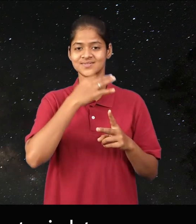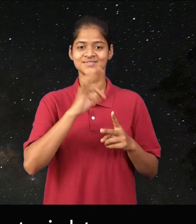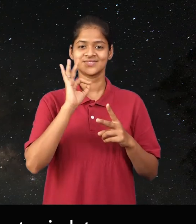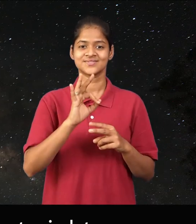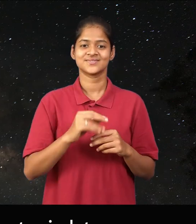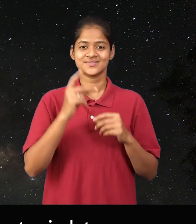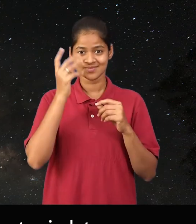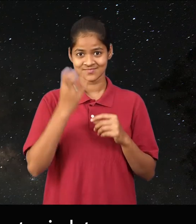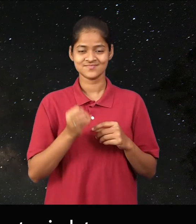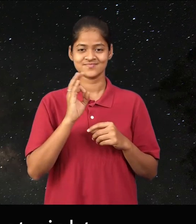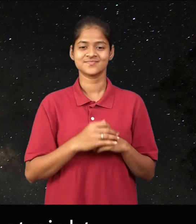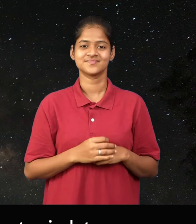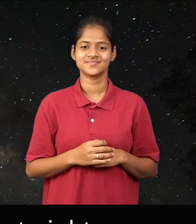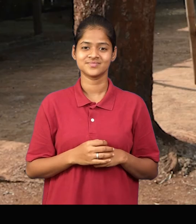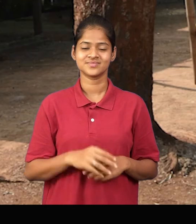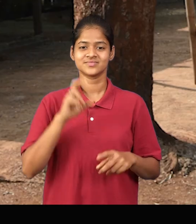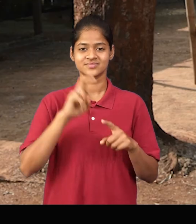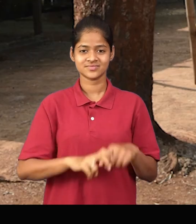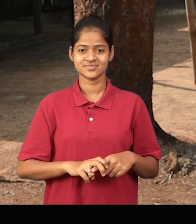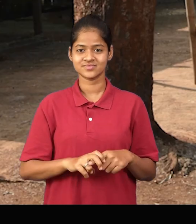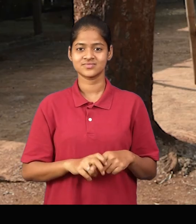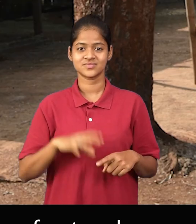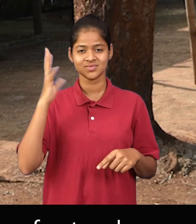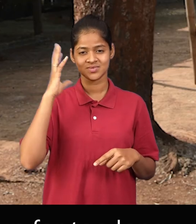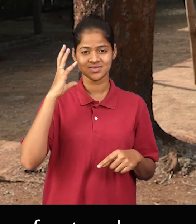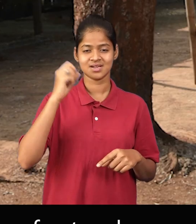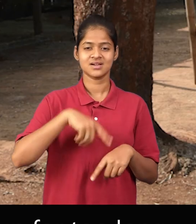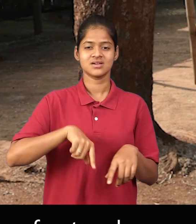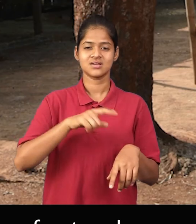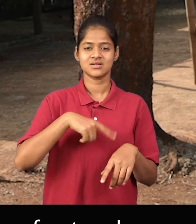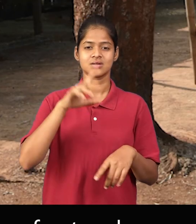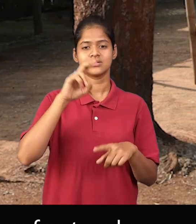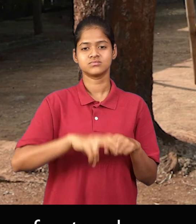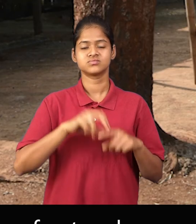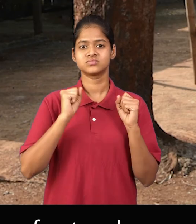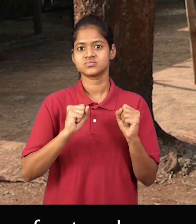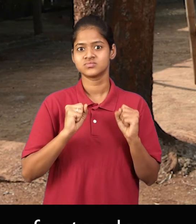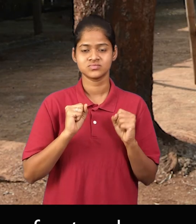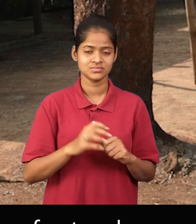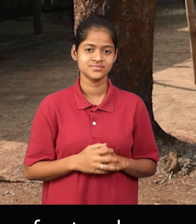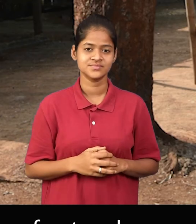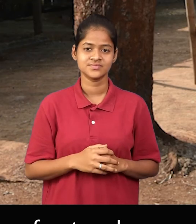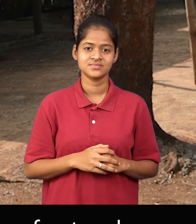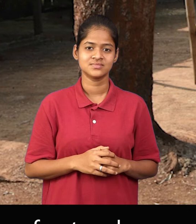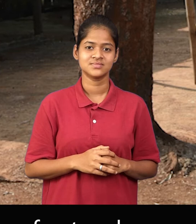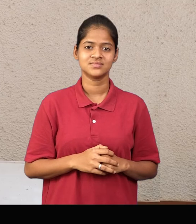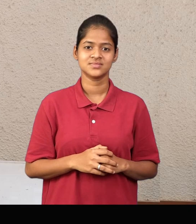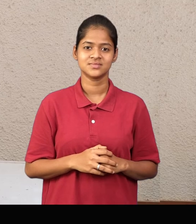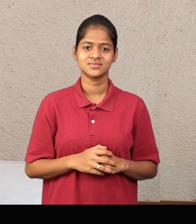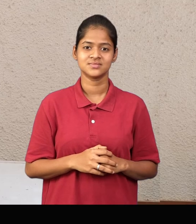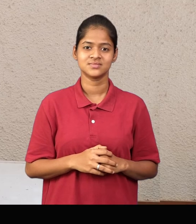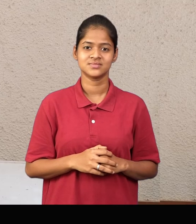the sky looks at night. Sit I cannot sit in the sun for too long.